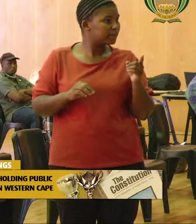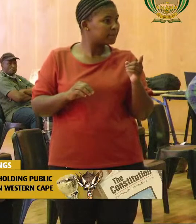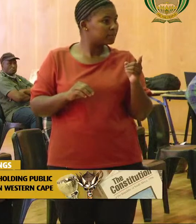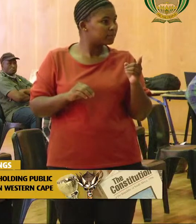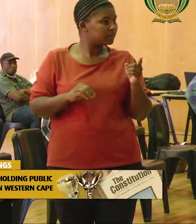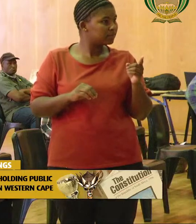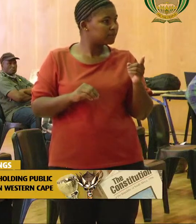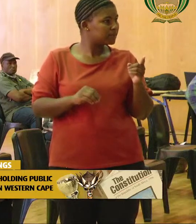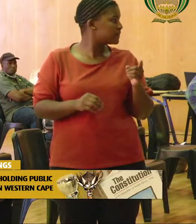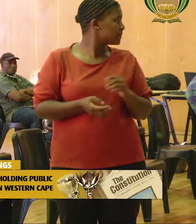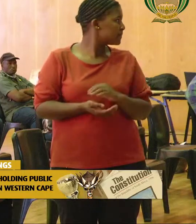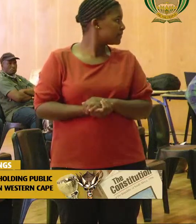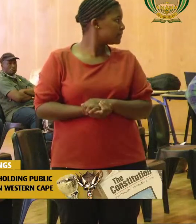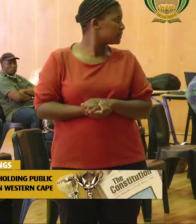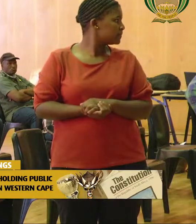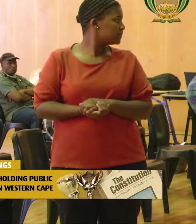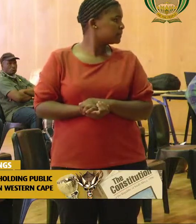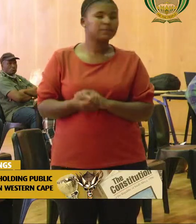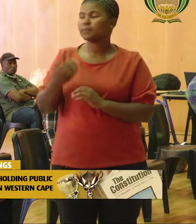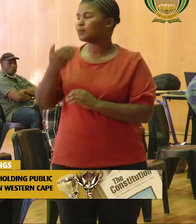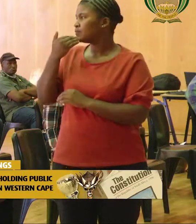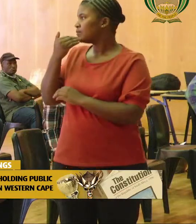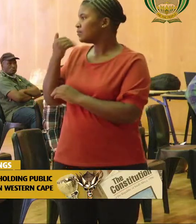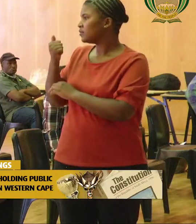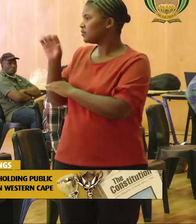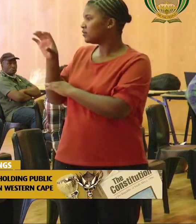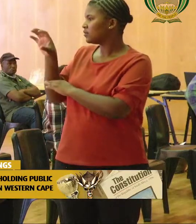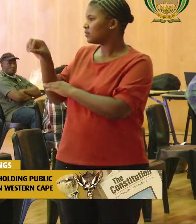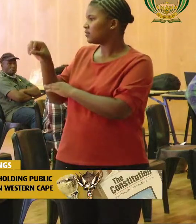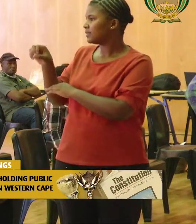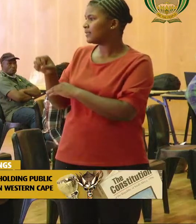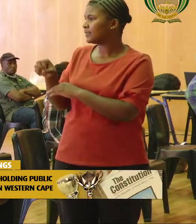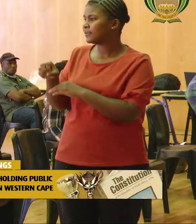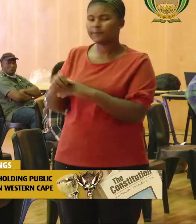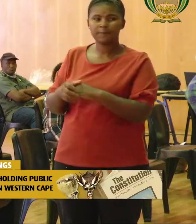record, can you request her to